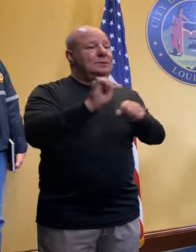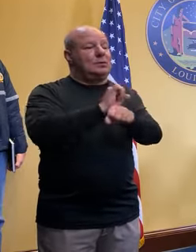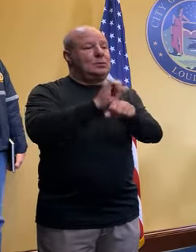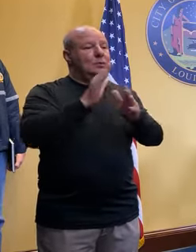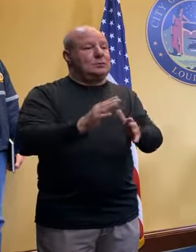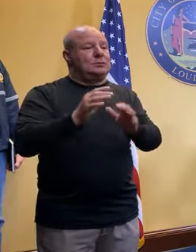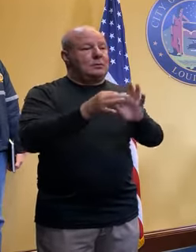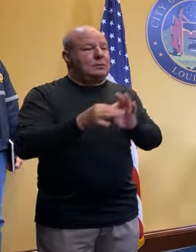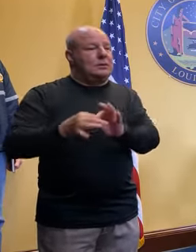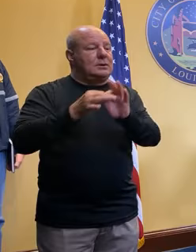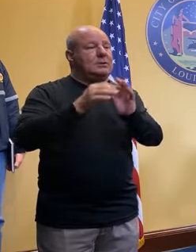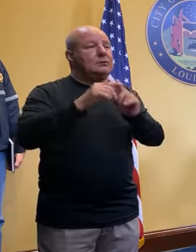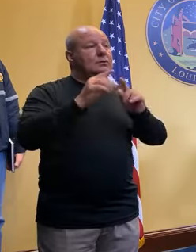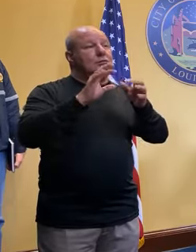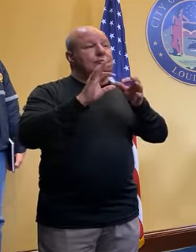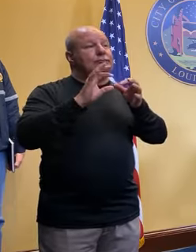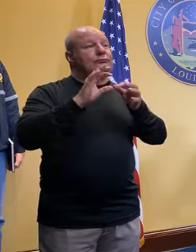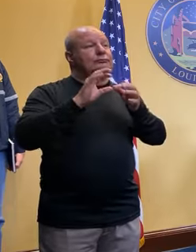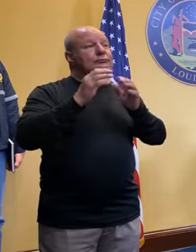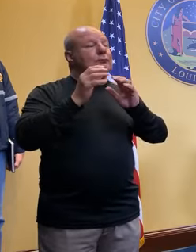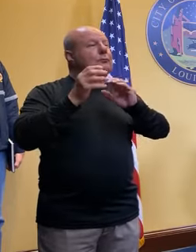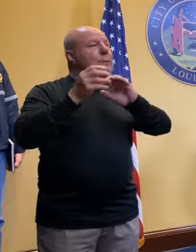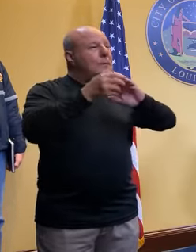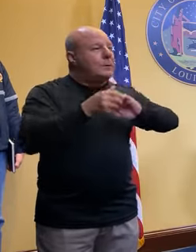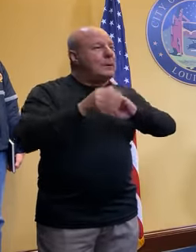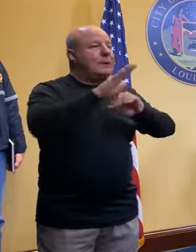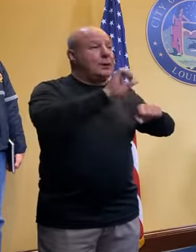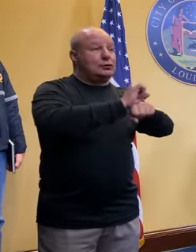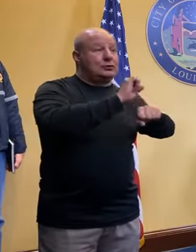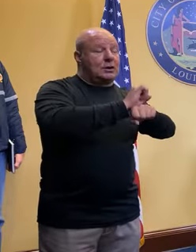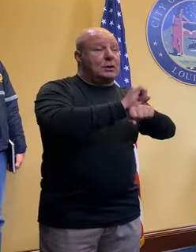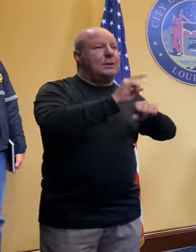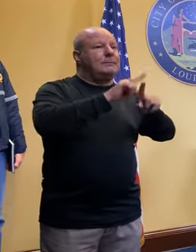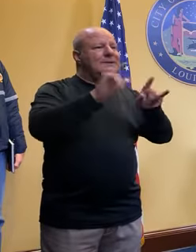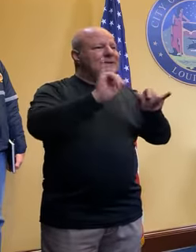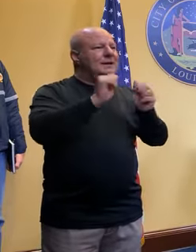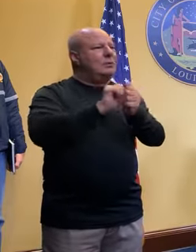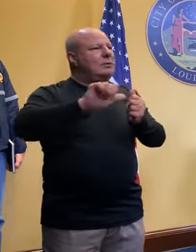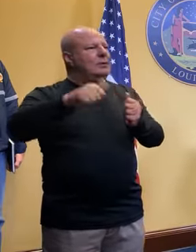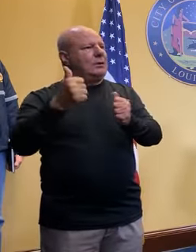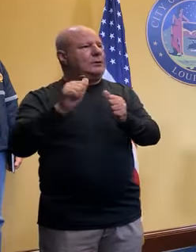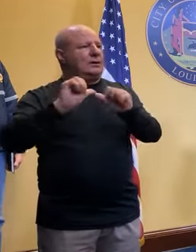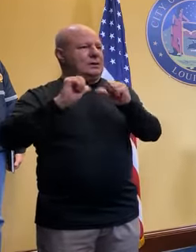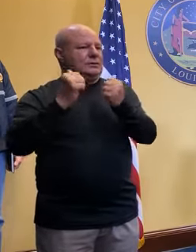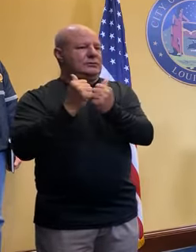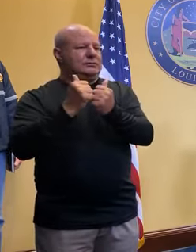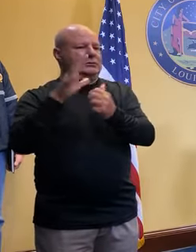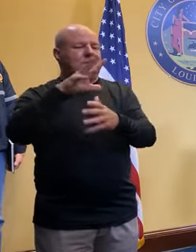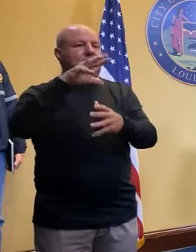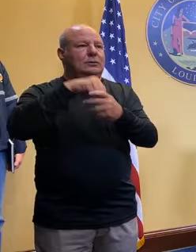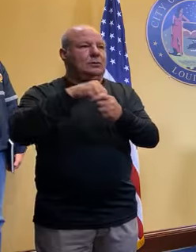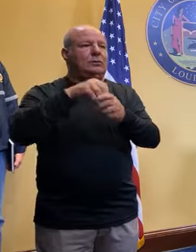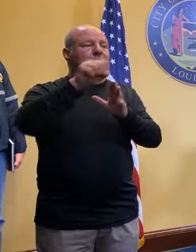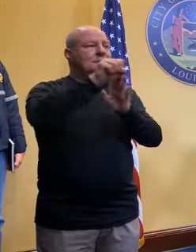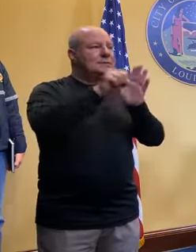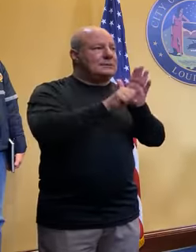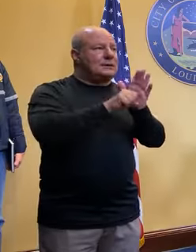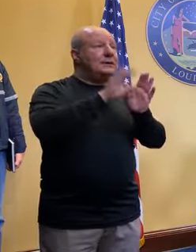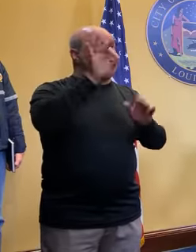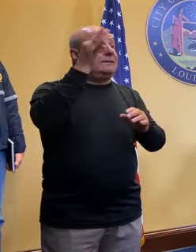only to coordinate their job, but to coordinate their job with the other agencies, to include the state and the